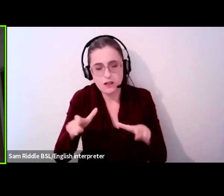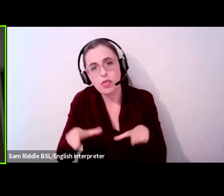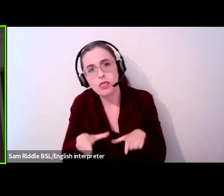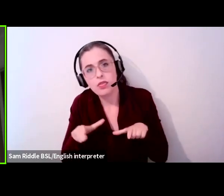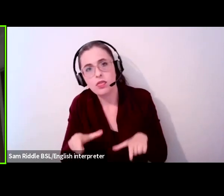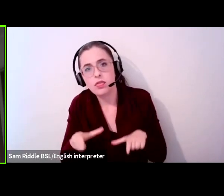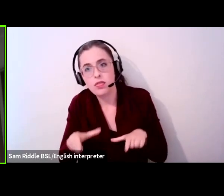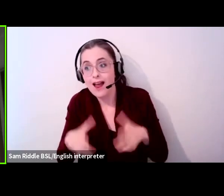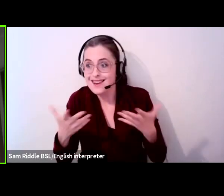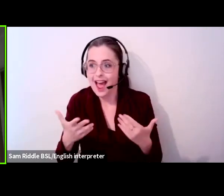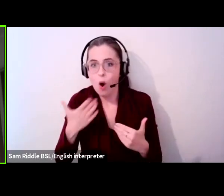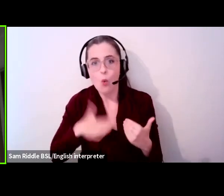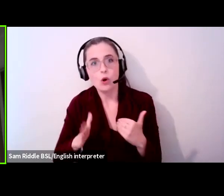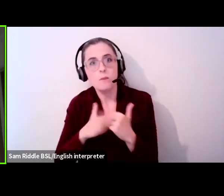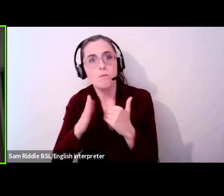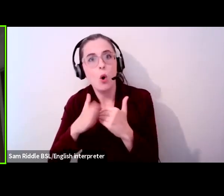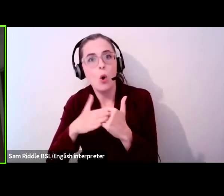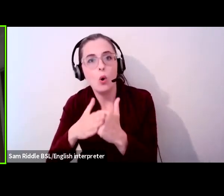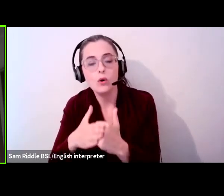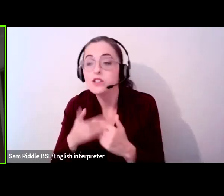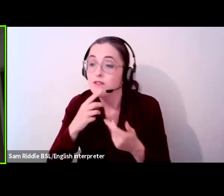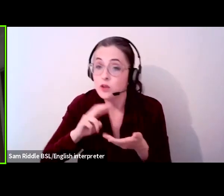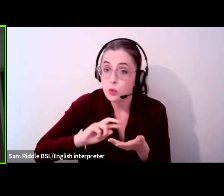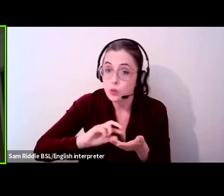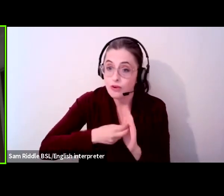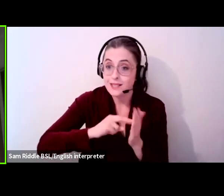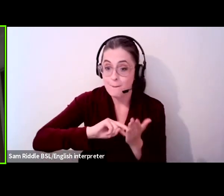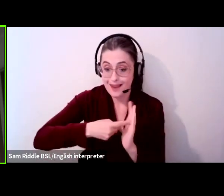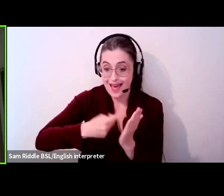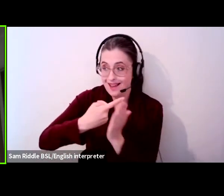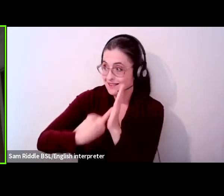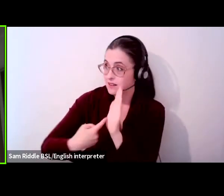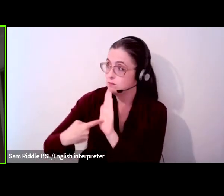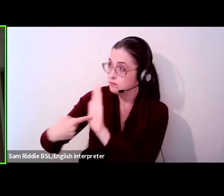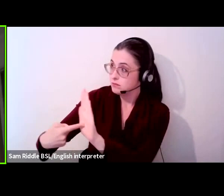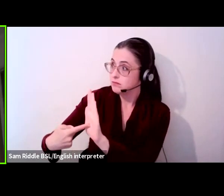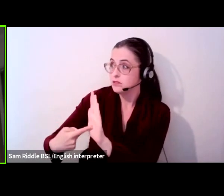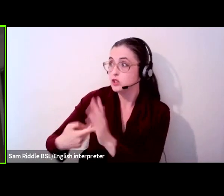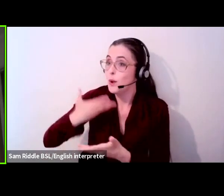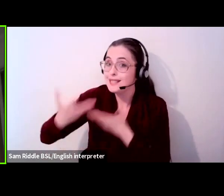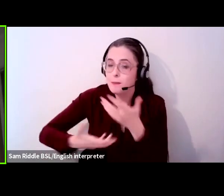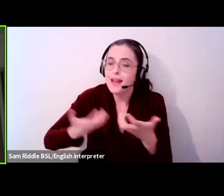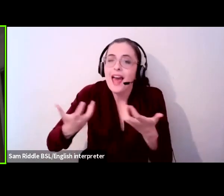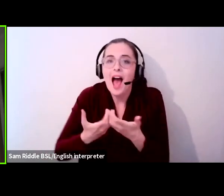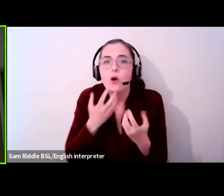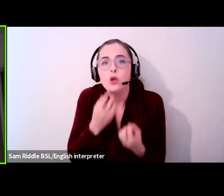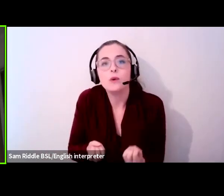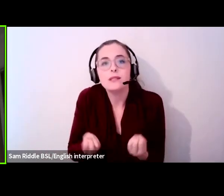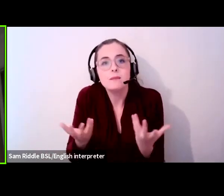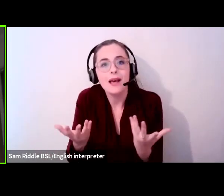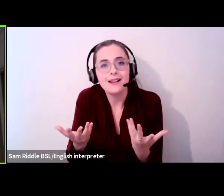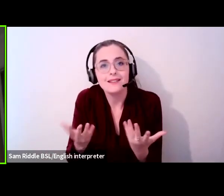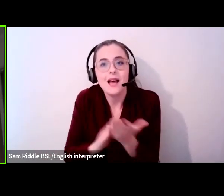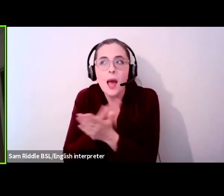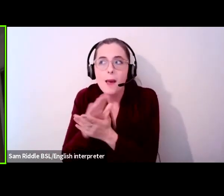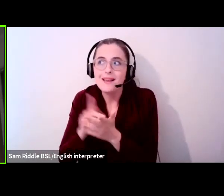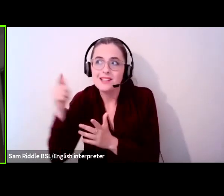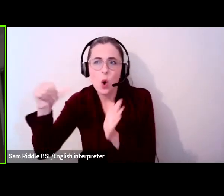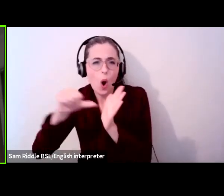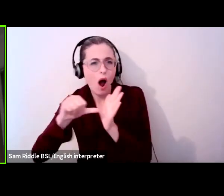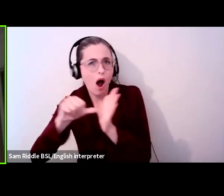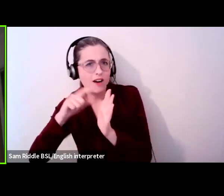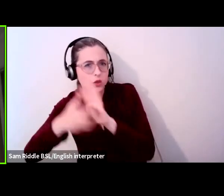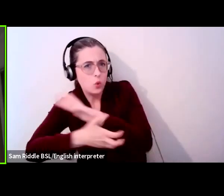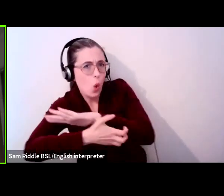you have a plan of how you're going to spend it, it might be harder for local authority to claw it back.